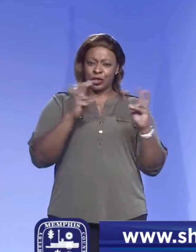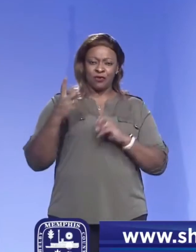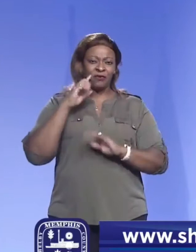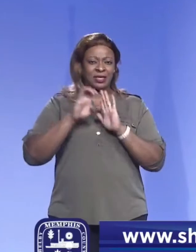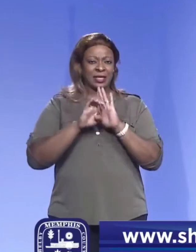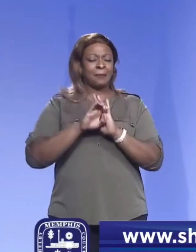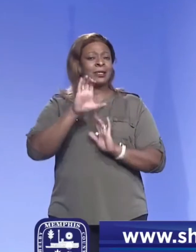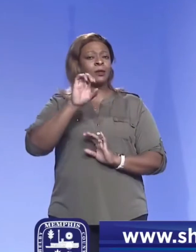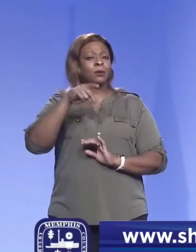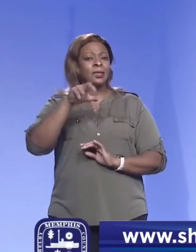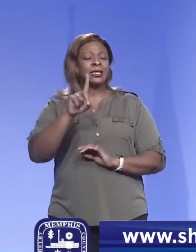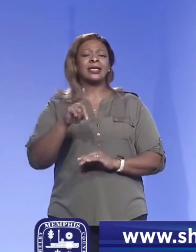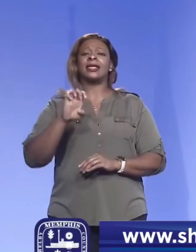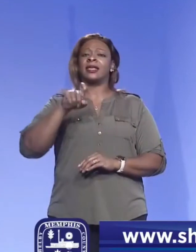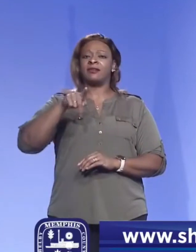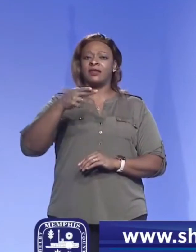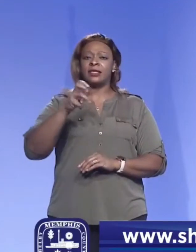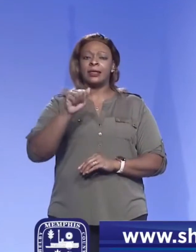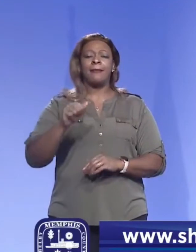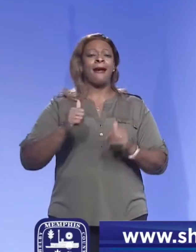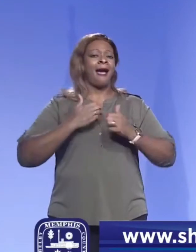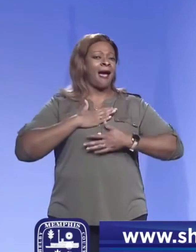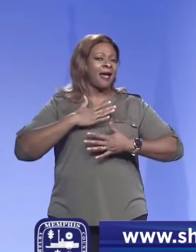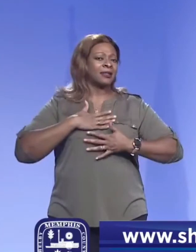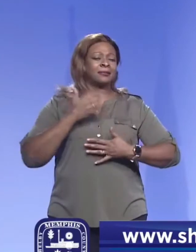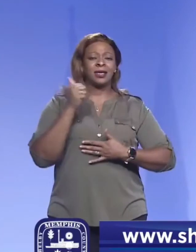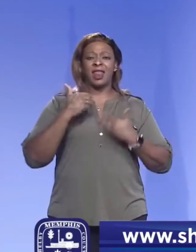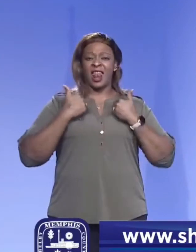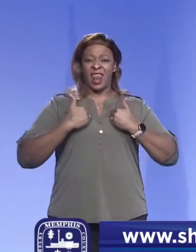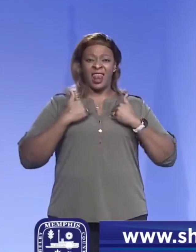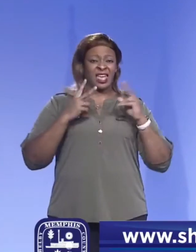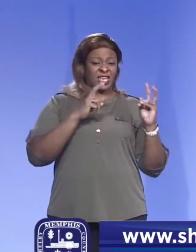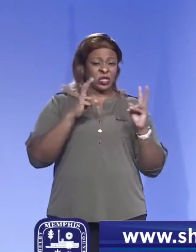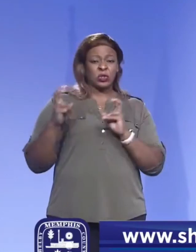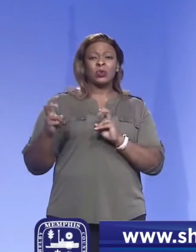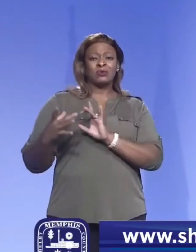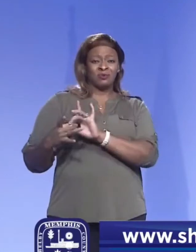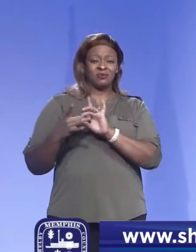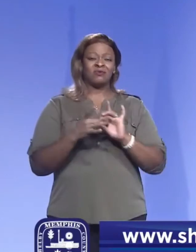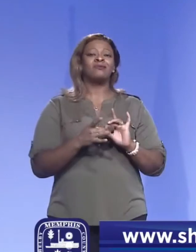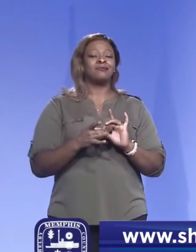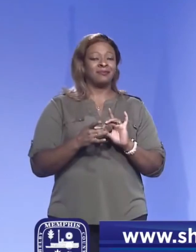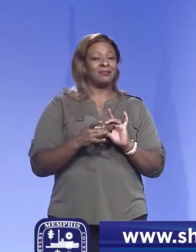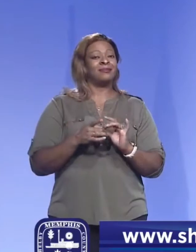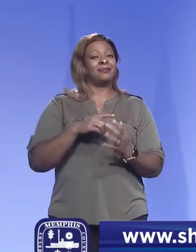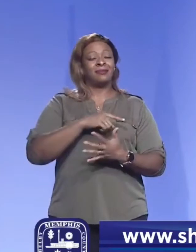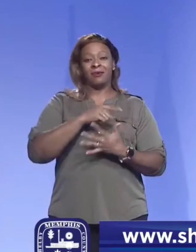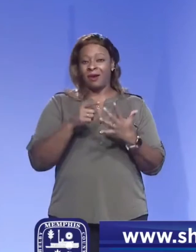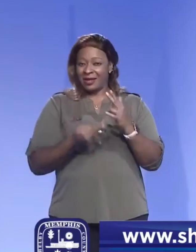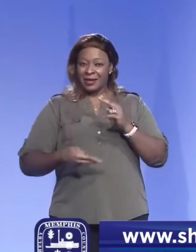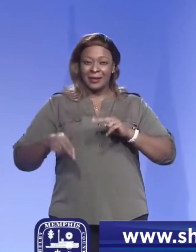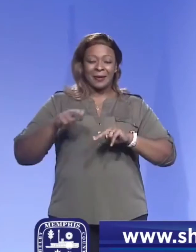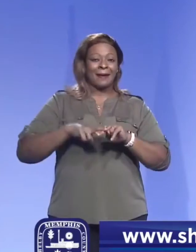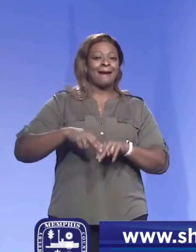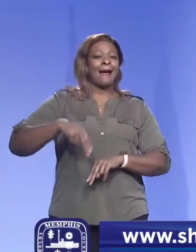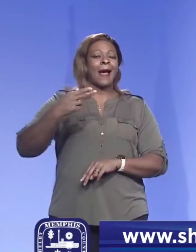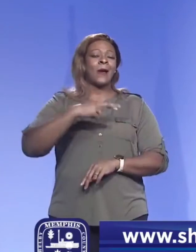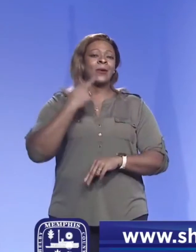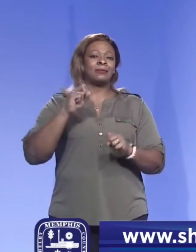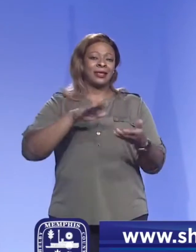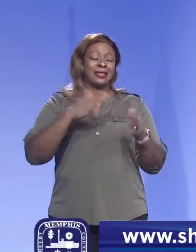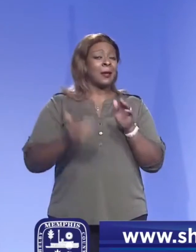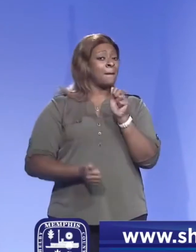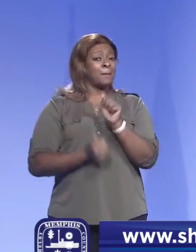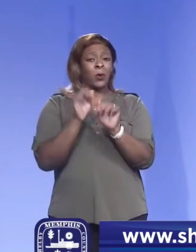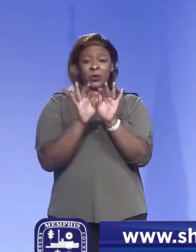as COPD, emphysema, asthma, or any other lung-damaging disease, that all increases your risk of death. And the